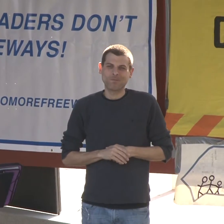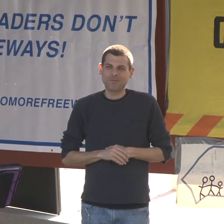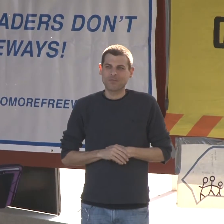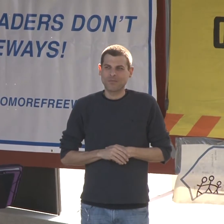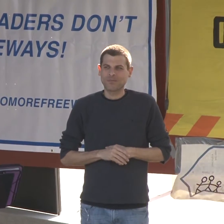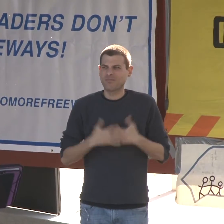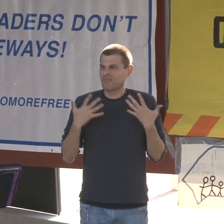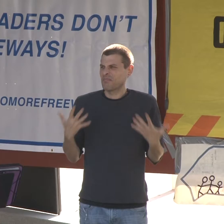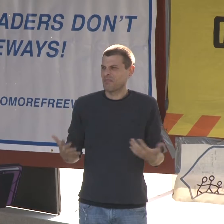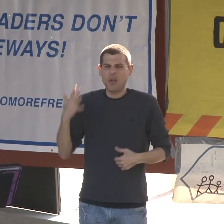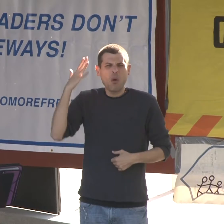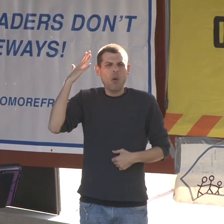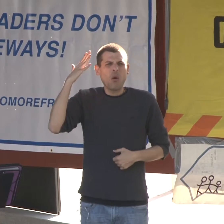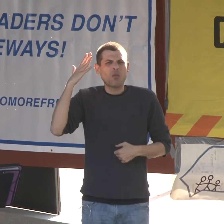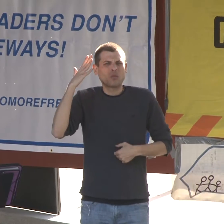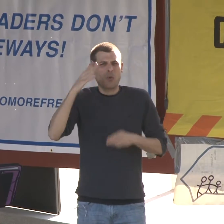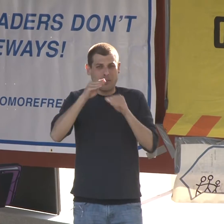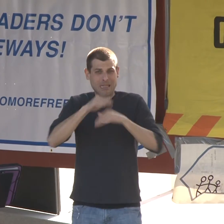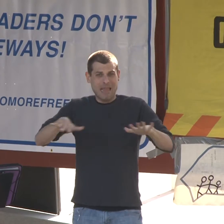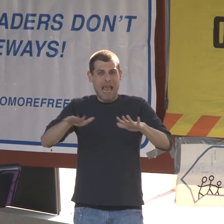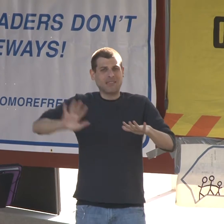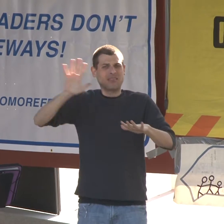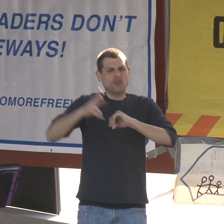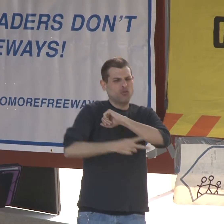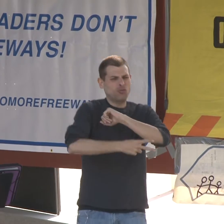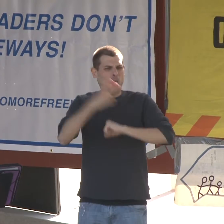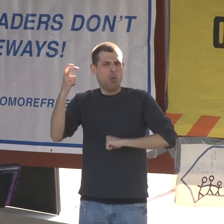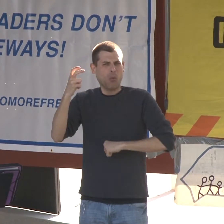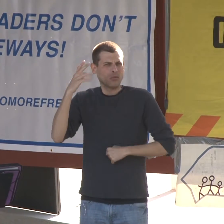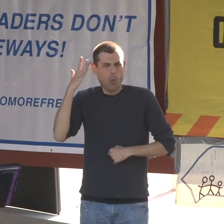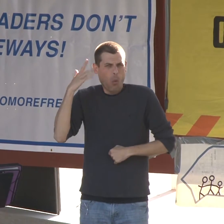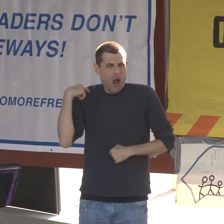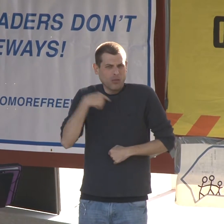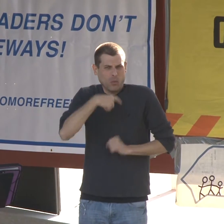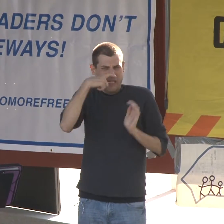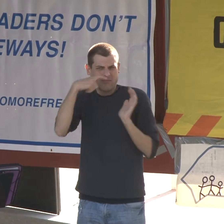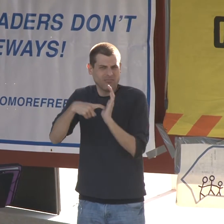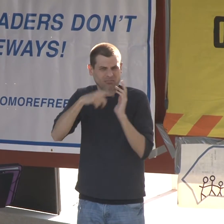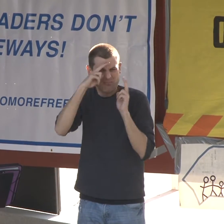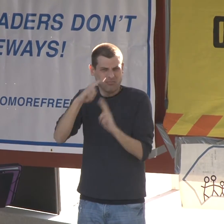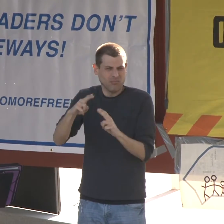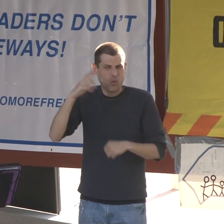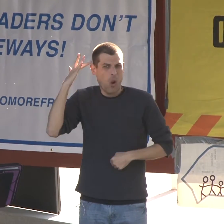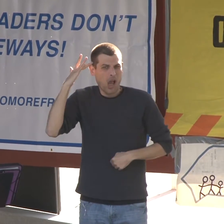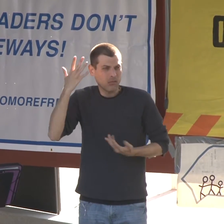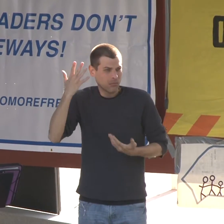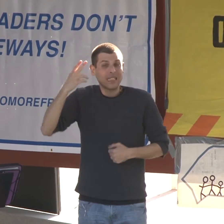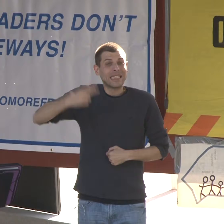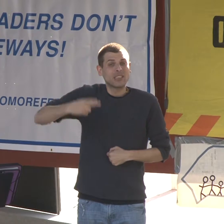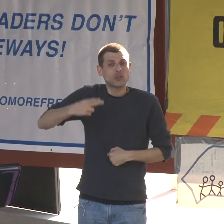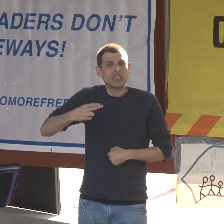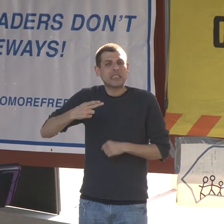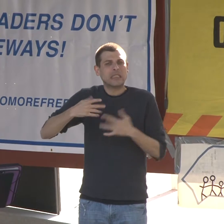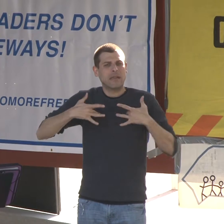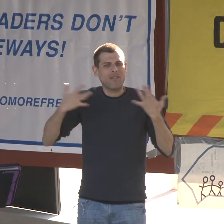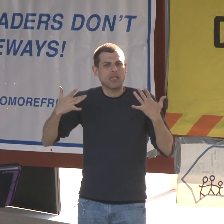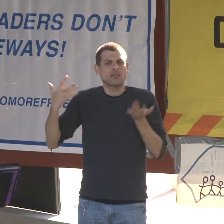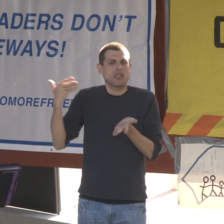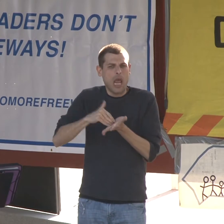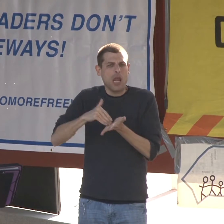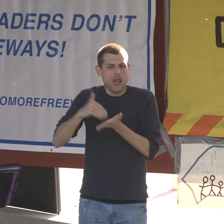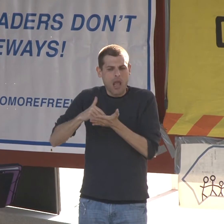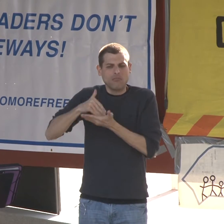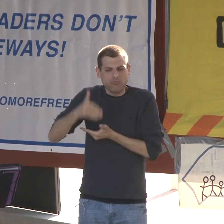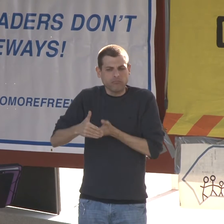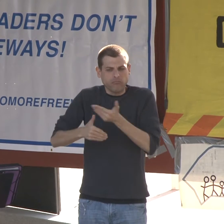Why do we acknowledge stolen land? History is a set of contingent events, and the empire of these